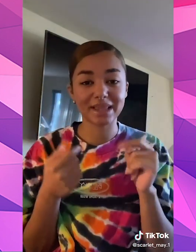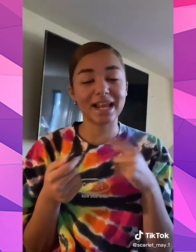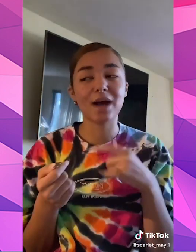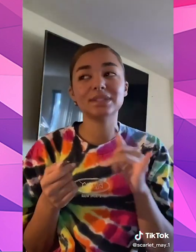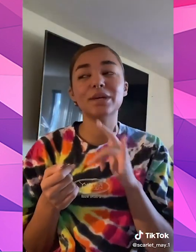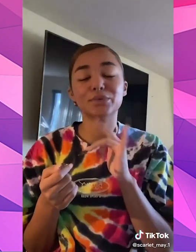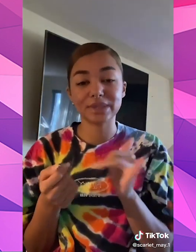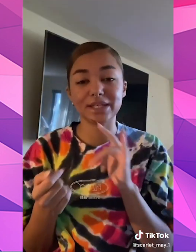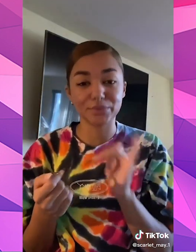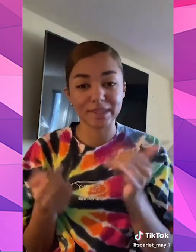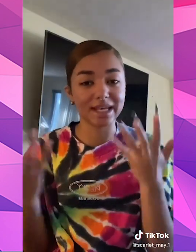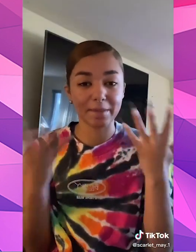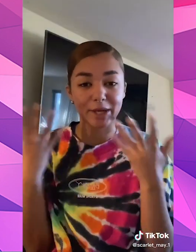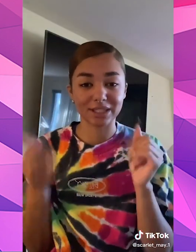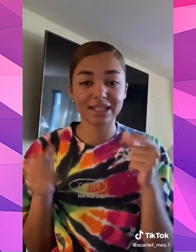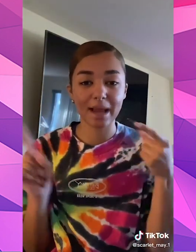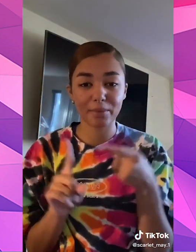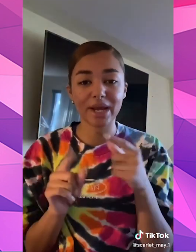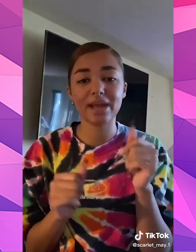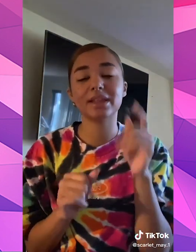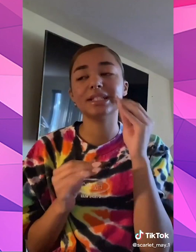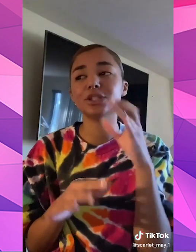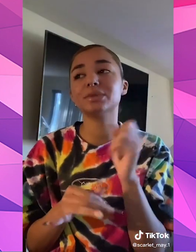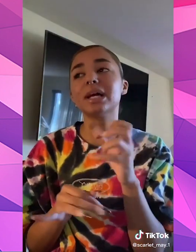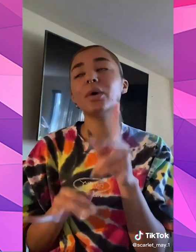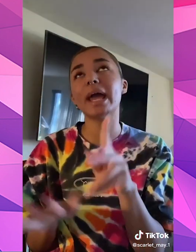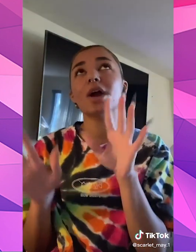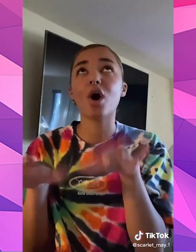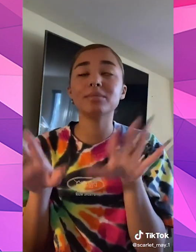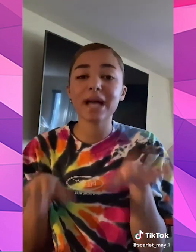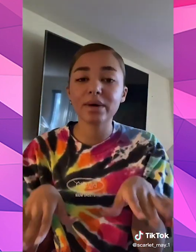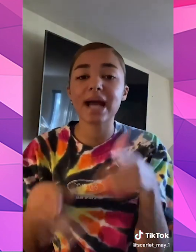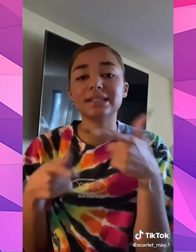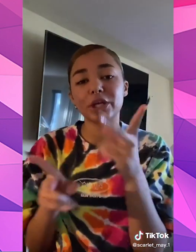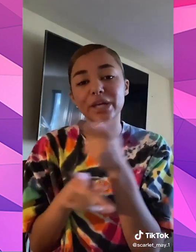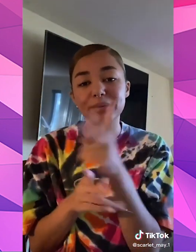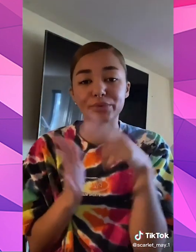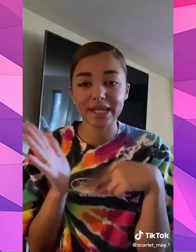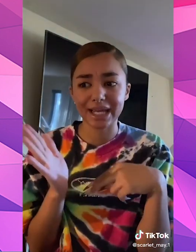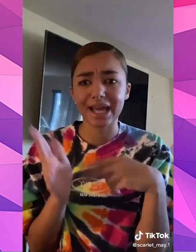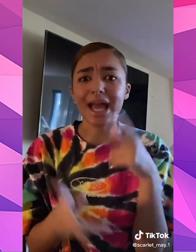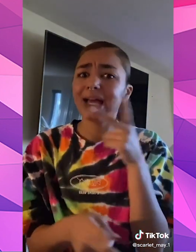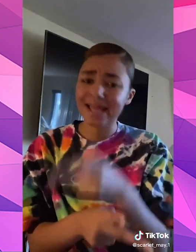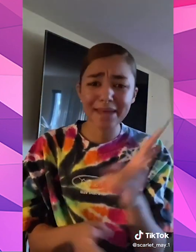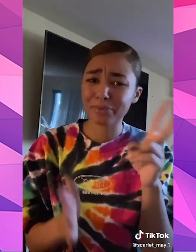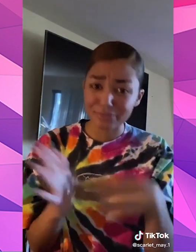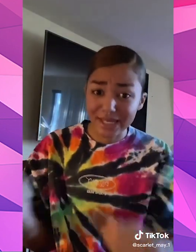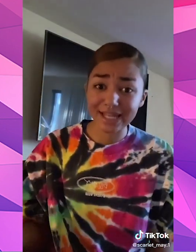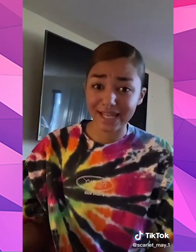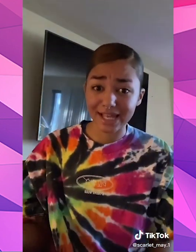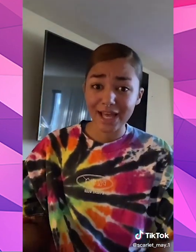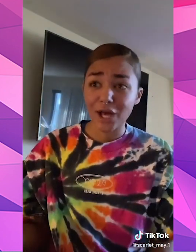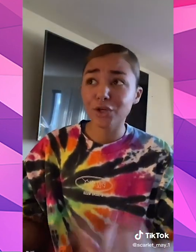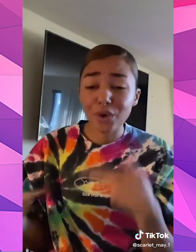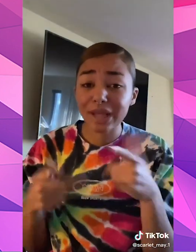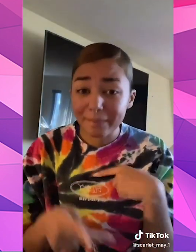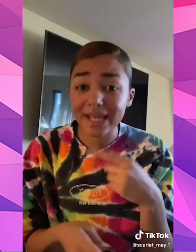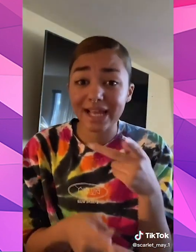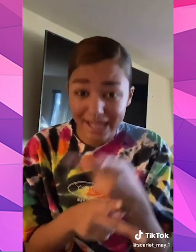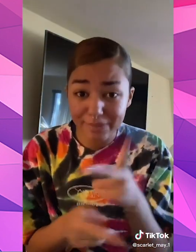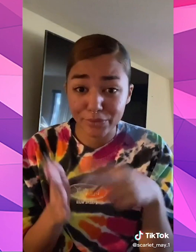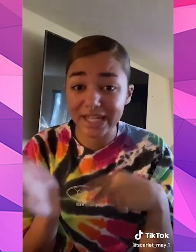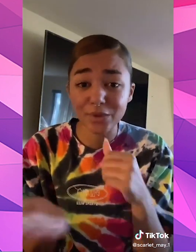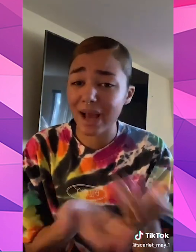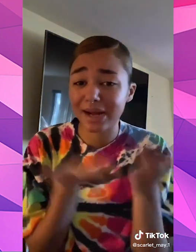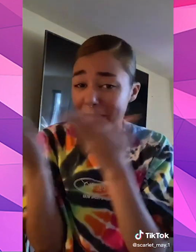laughing But then I was like Really, really embarrassed At that point And then the teacher was like Okay, calm down guys Better keep reading Keep reading You gonna let